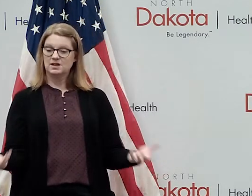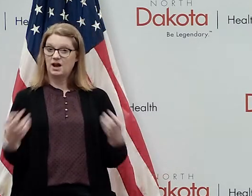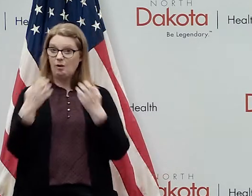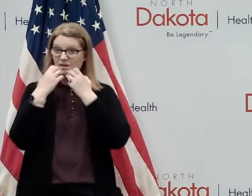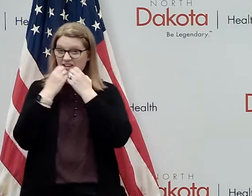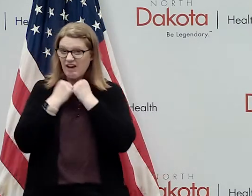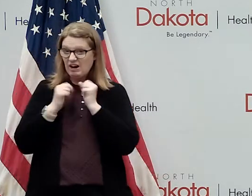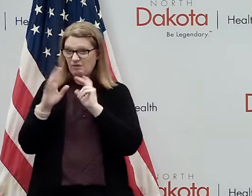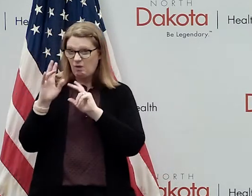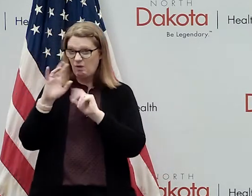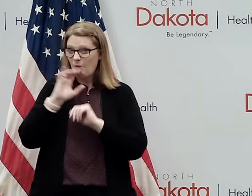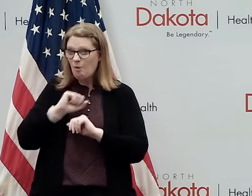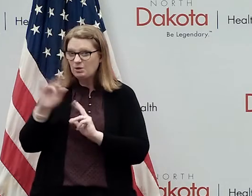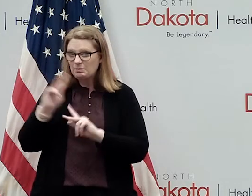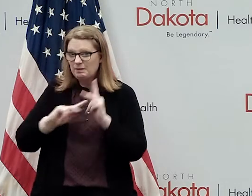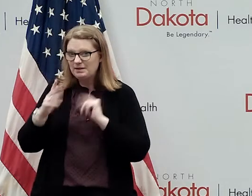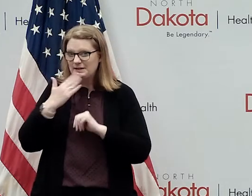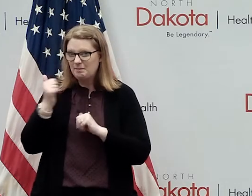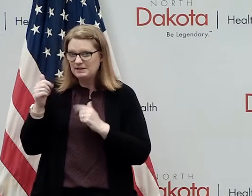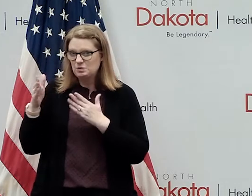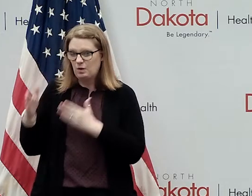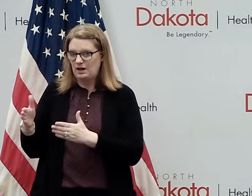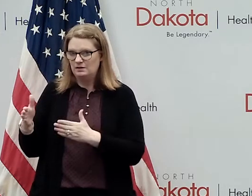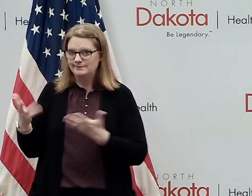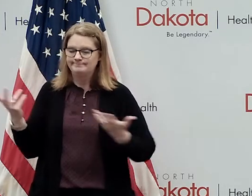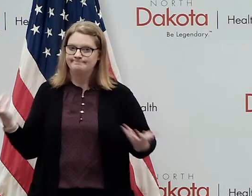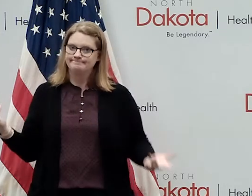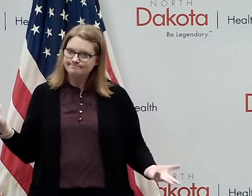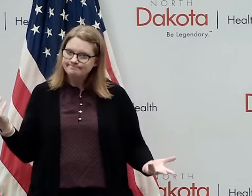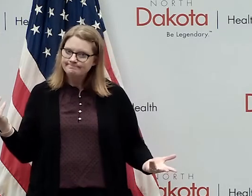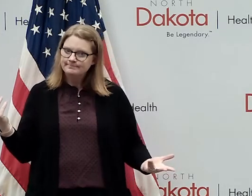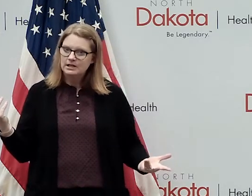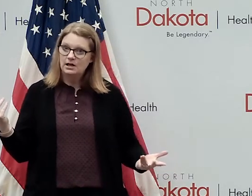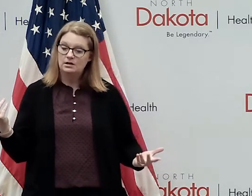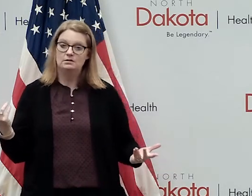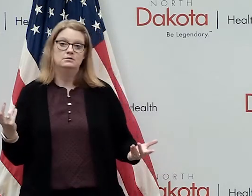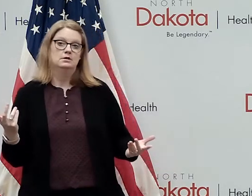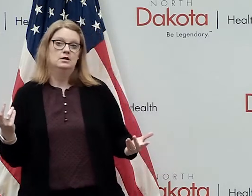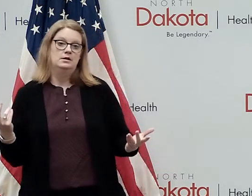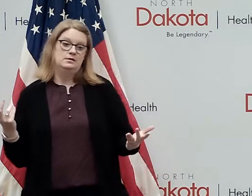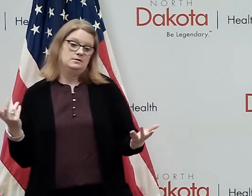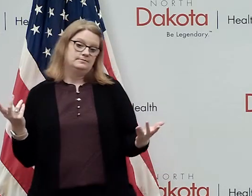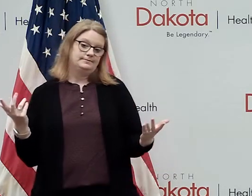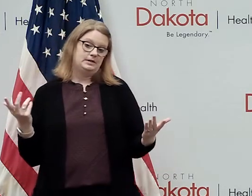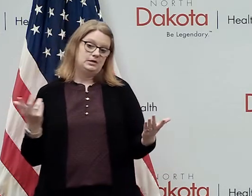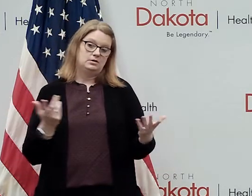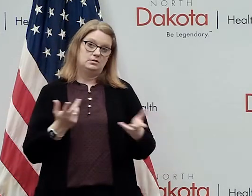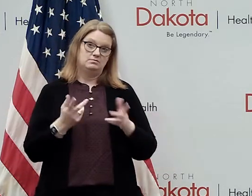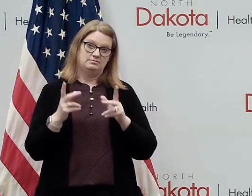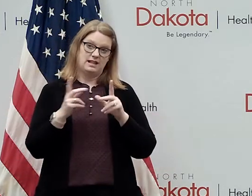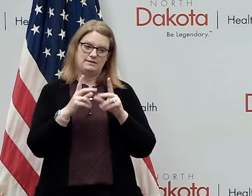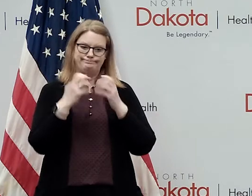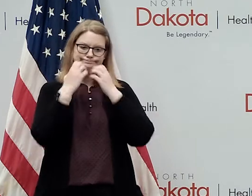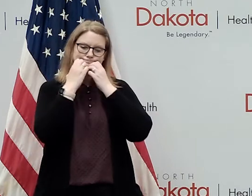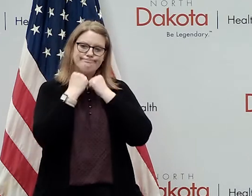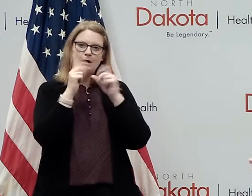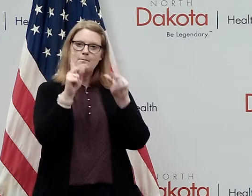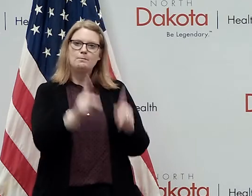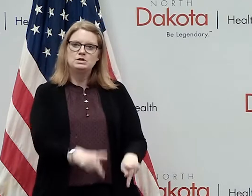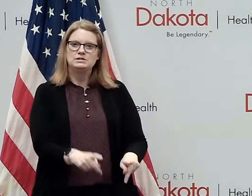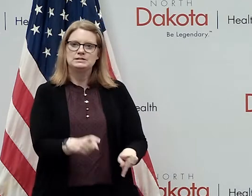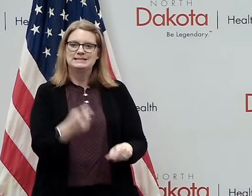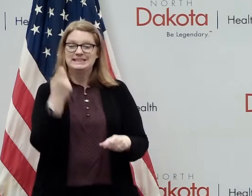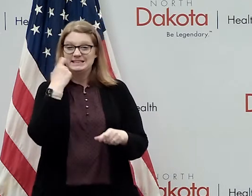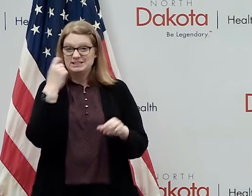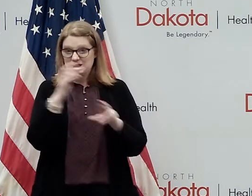best way? Because if you're someone who didn't move your long-term, your elderly person, say they're just getting ready to move